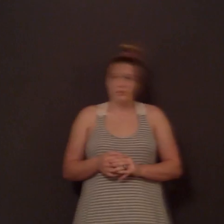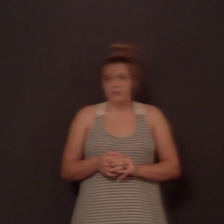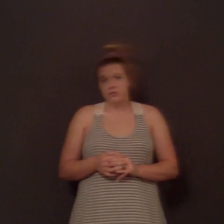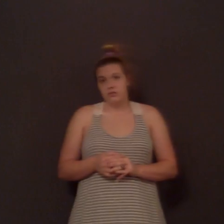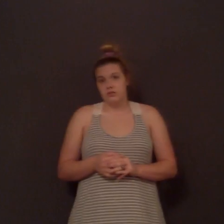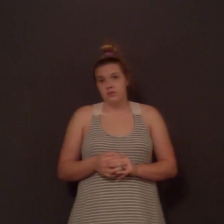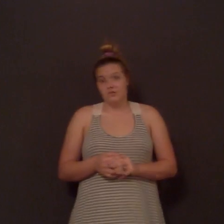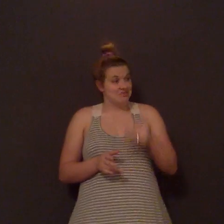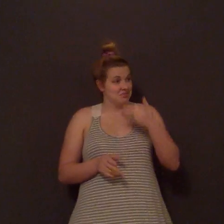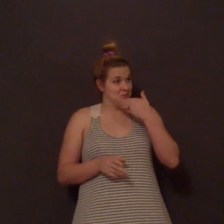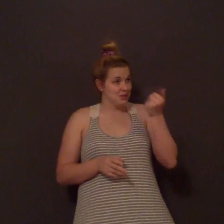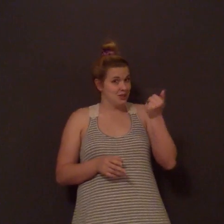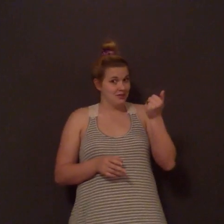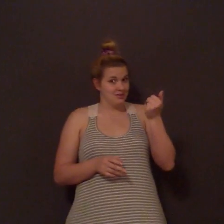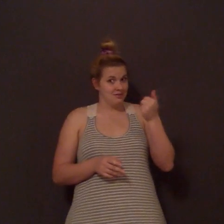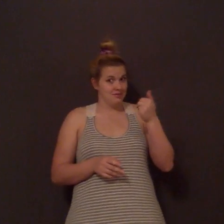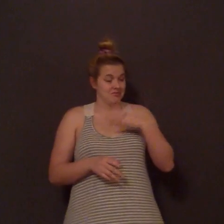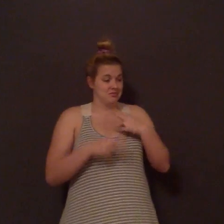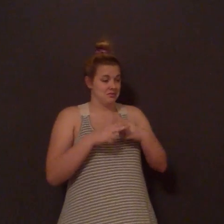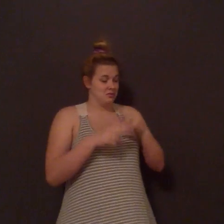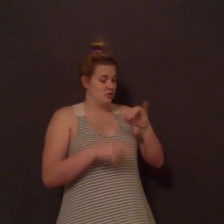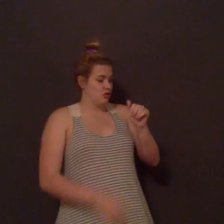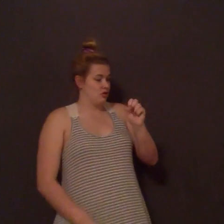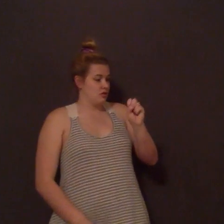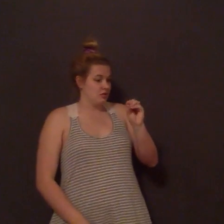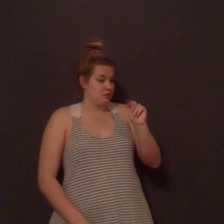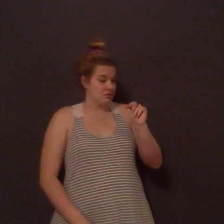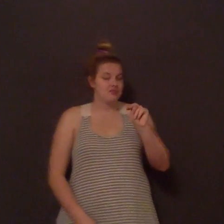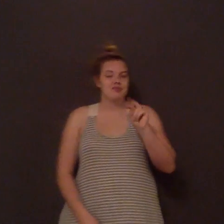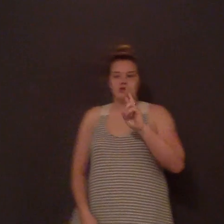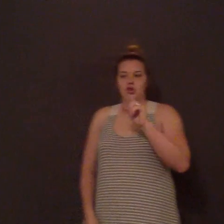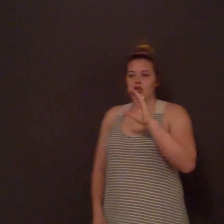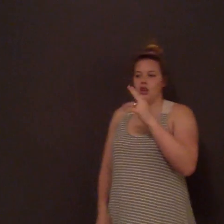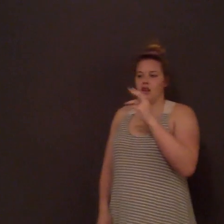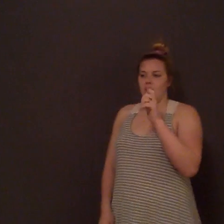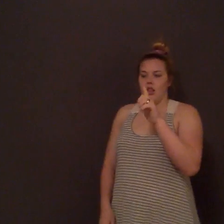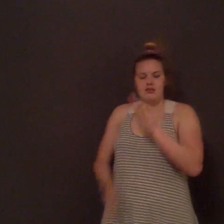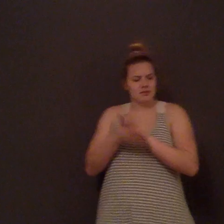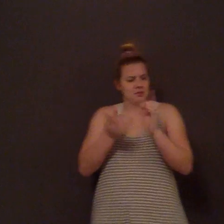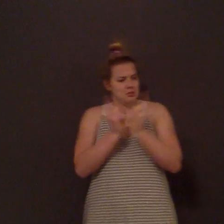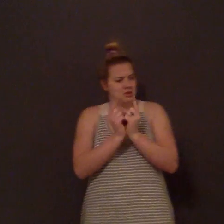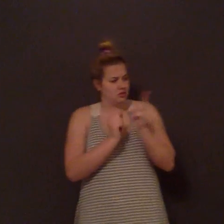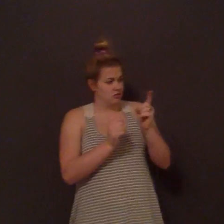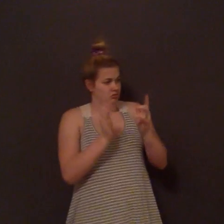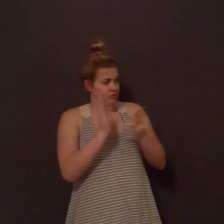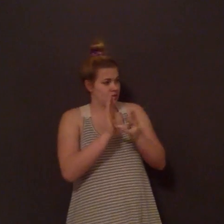That's better. I'm Jason. Rachel. Good to meet you, Rachel. You a freshman? Yep. I was a freshman once.